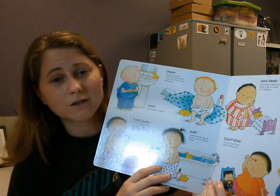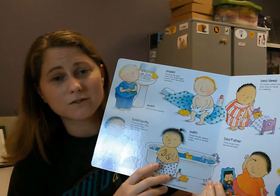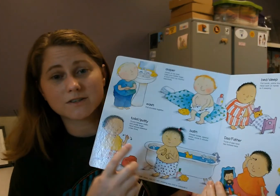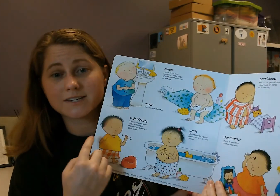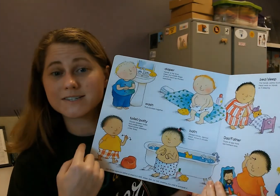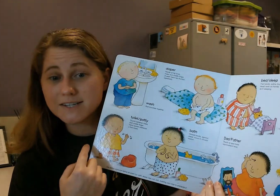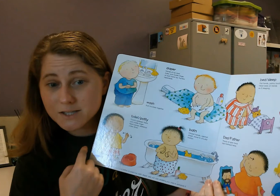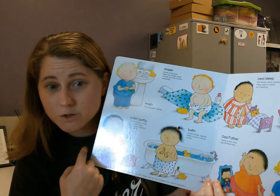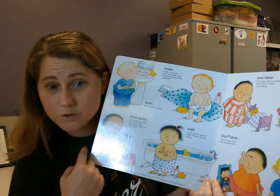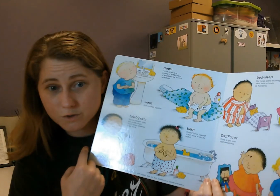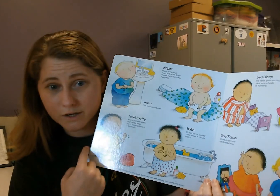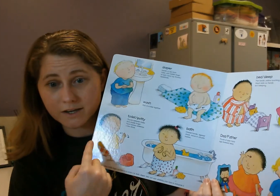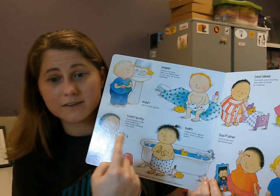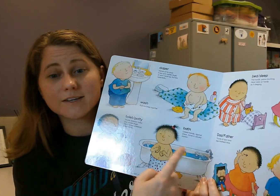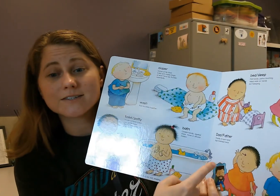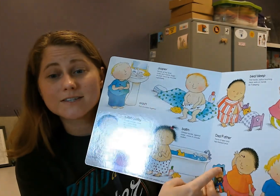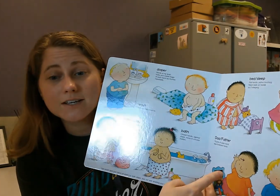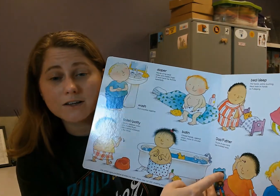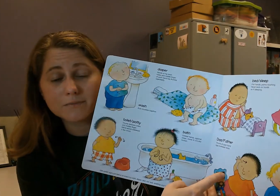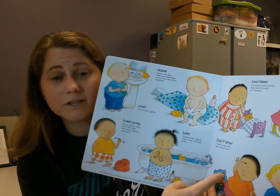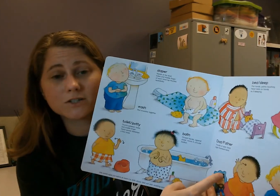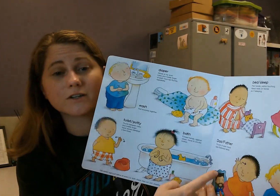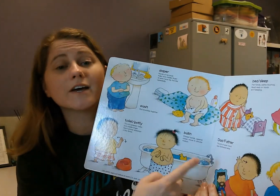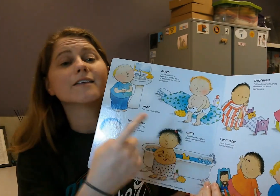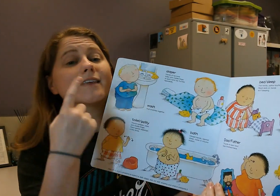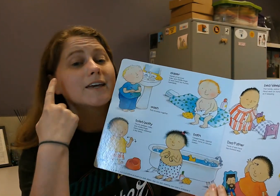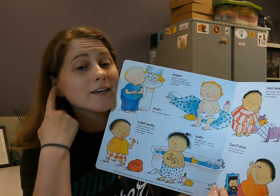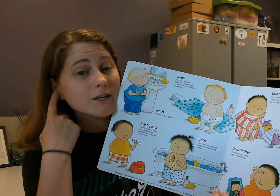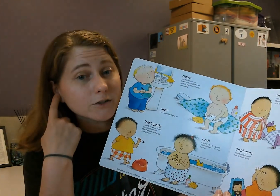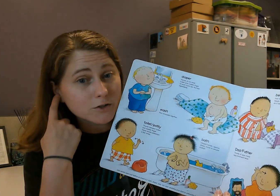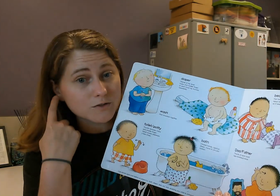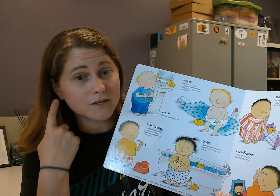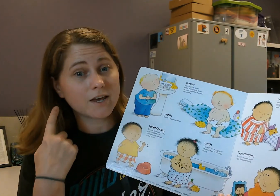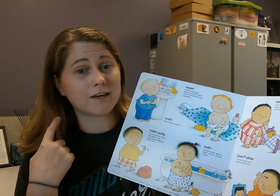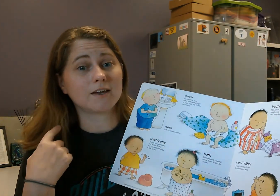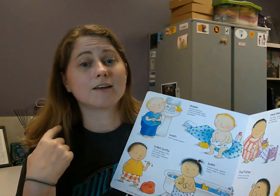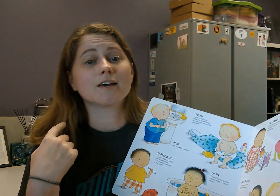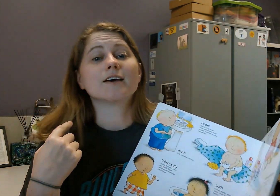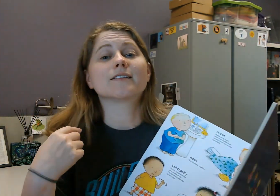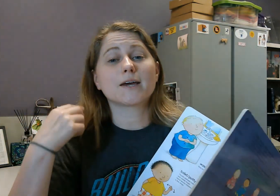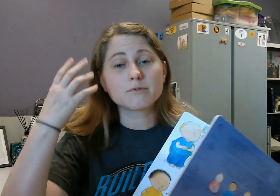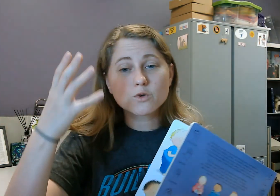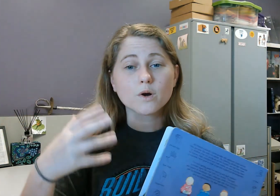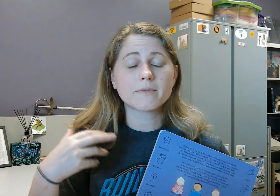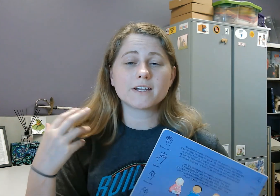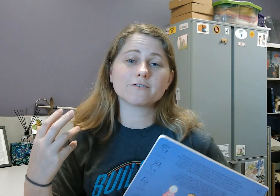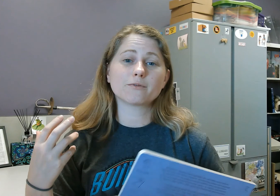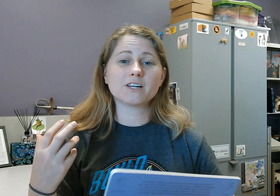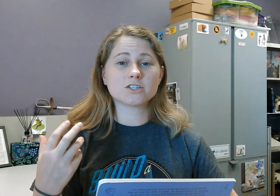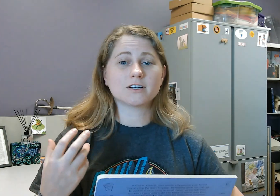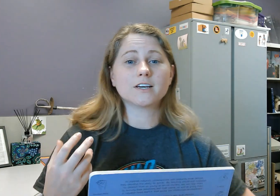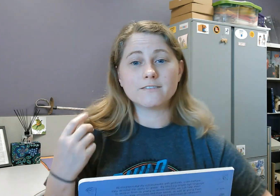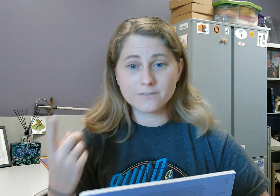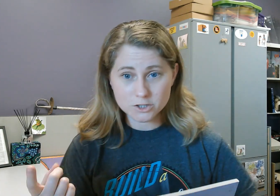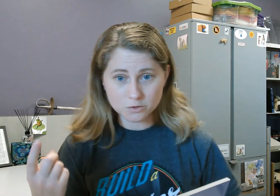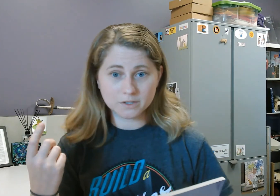kiddos so they see you doing it. They see it on the picture. They hear you saying it. They absorb that information visually